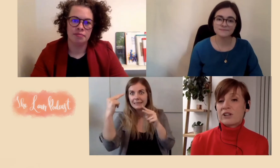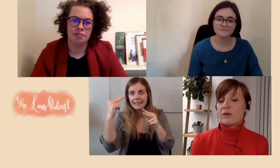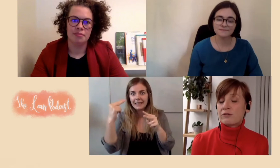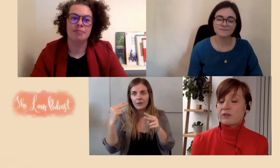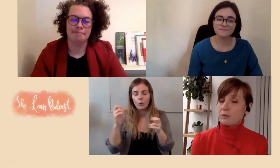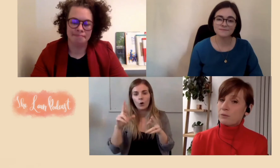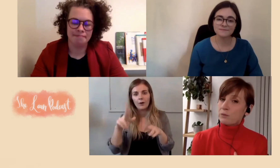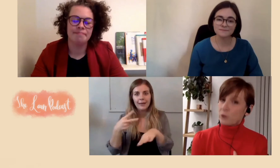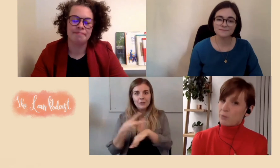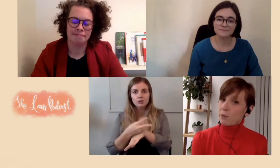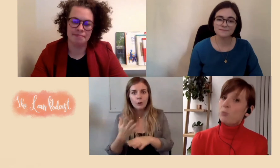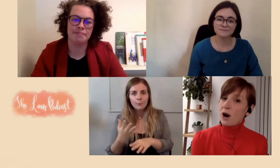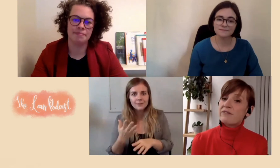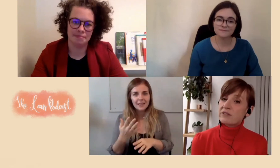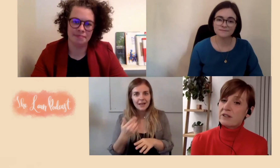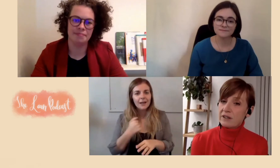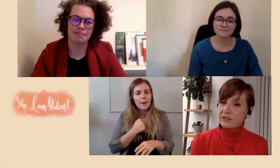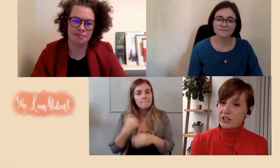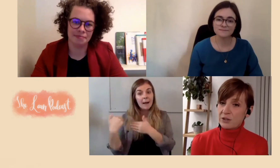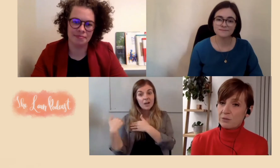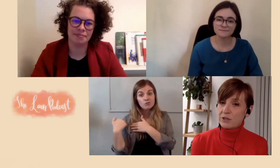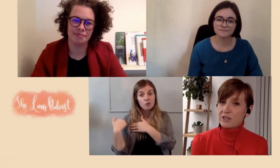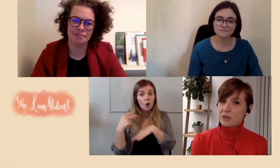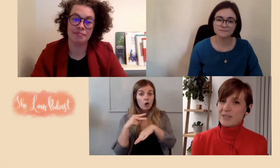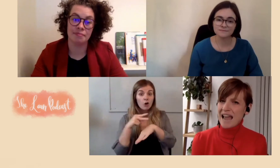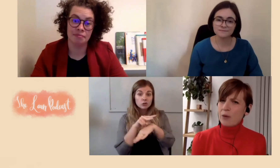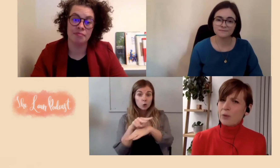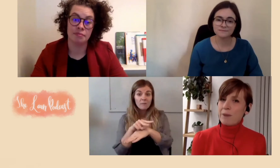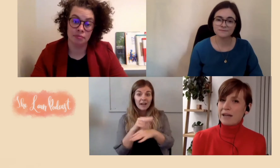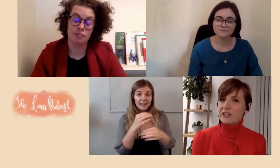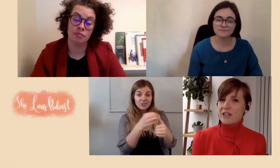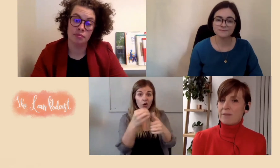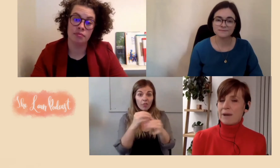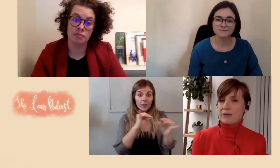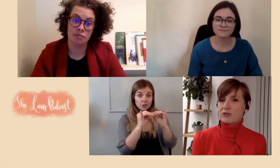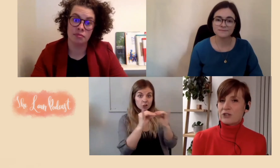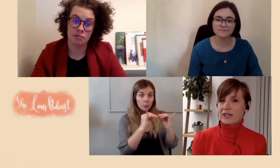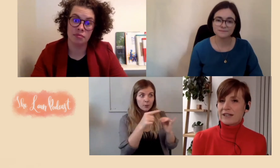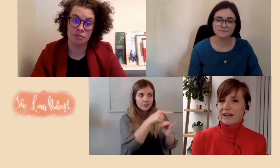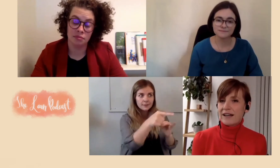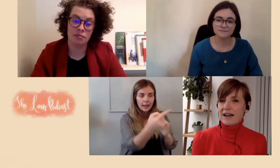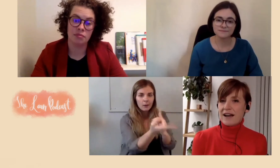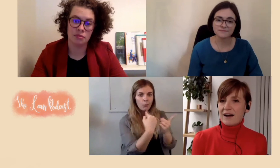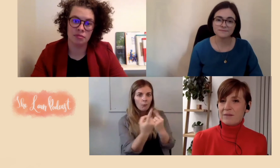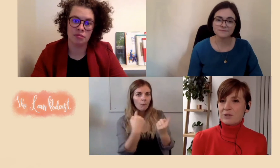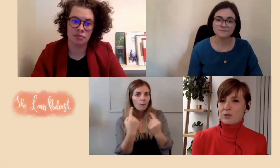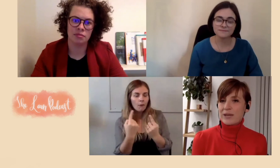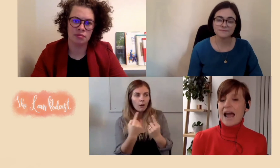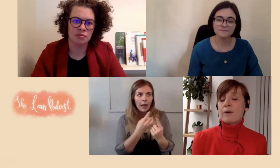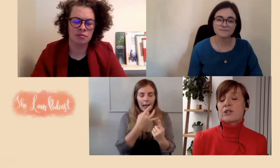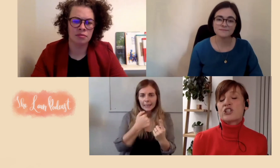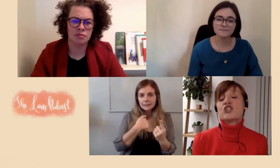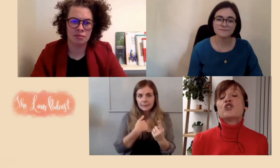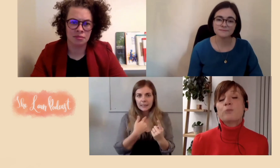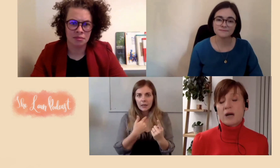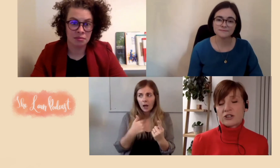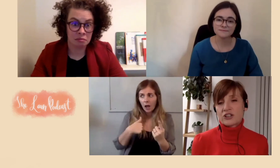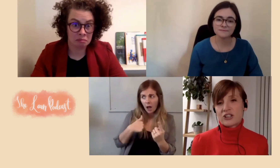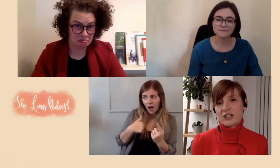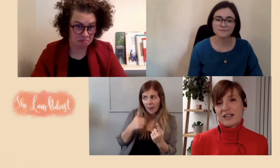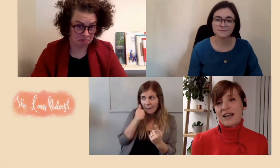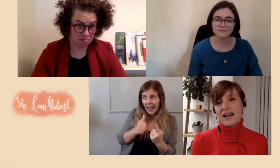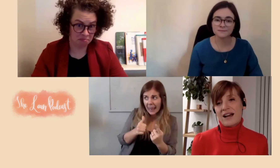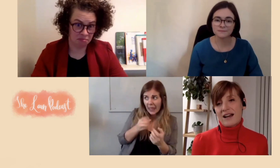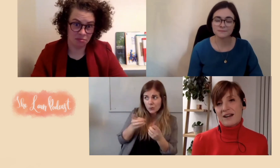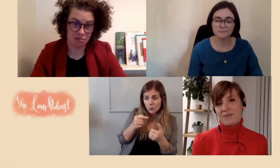supervisor, supervising interpreters, I do hear that a lot. Interpreters, that is that, am I permitted to do something? Am I allowed to